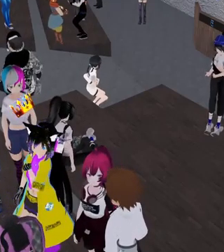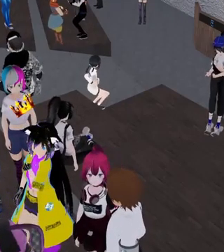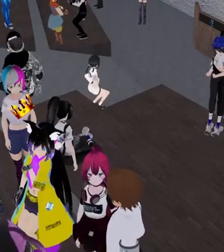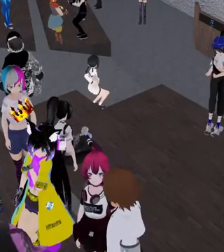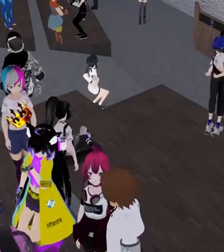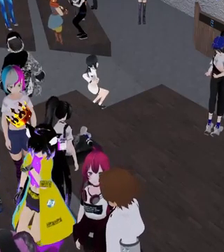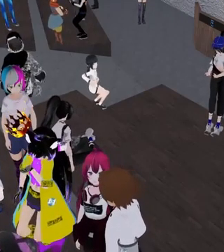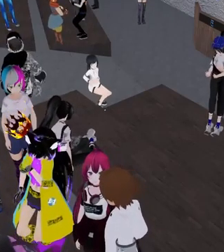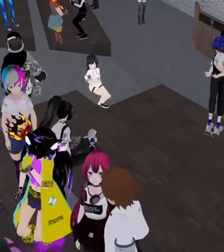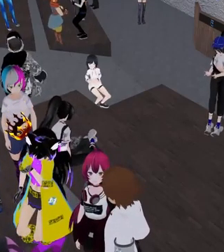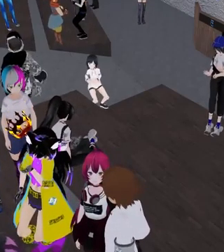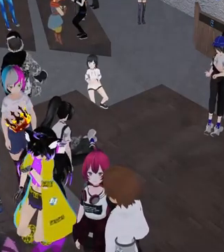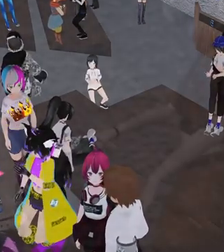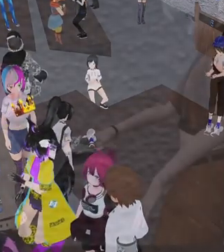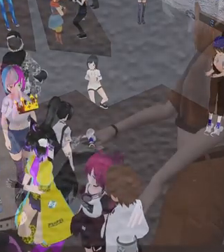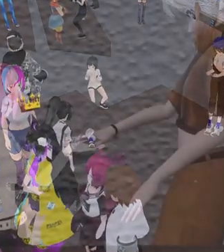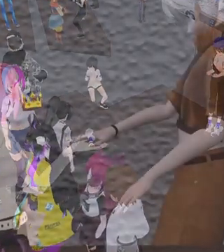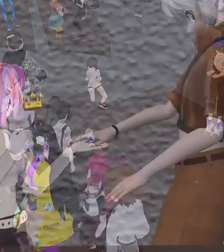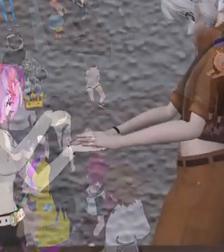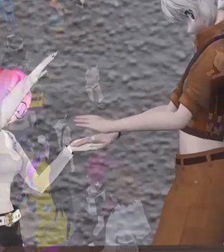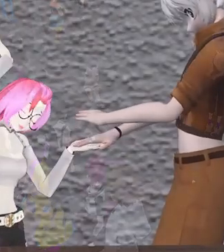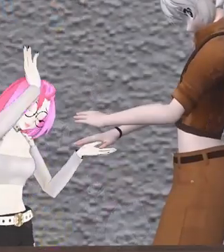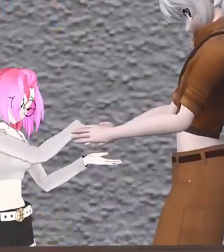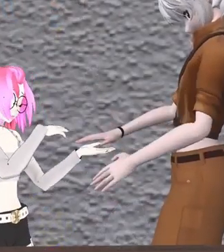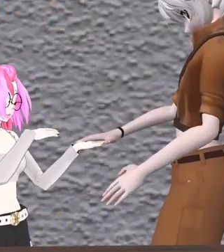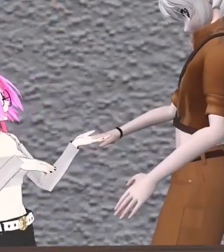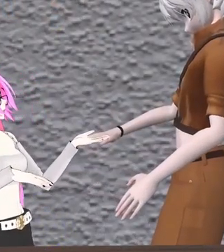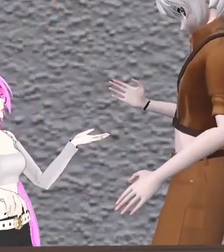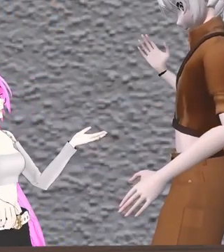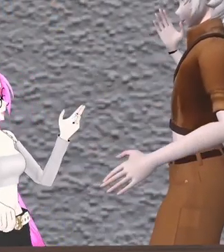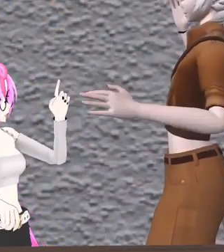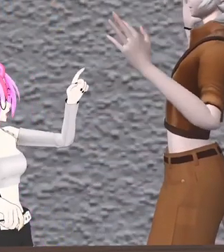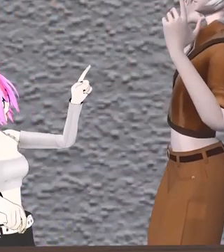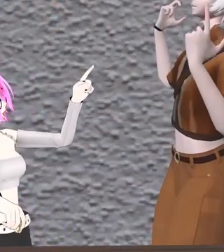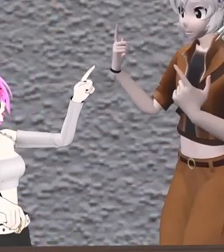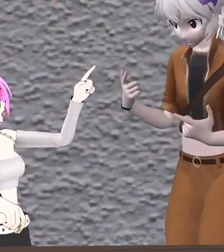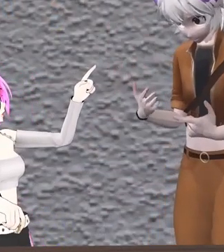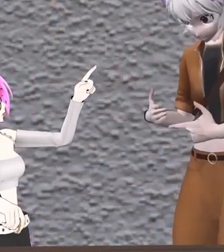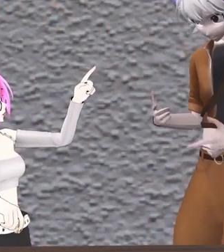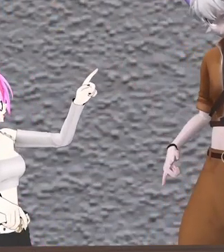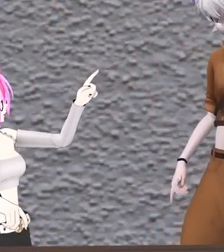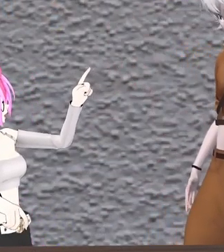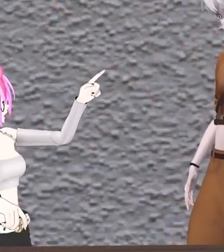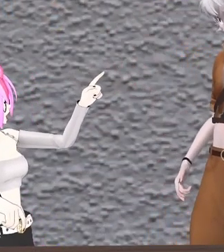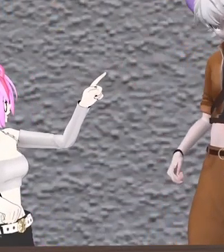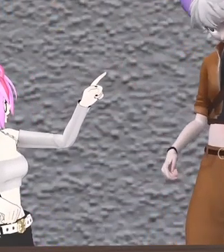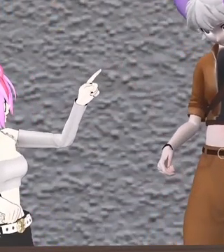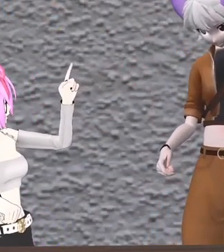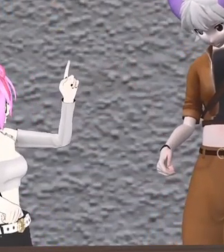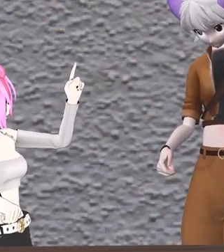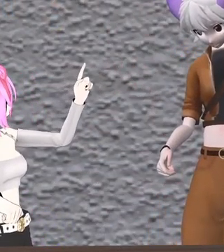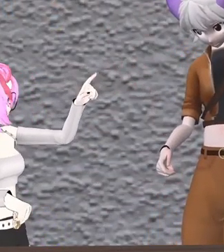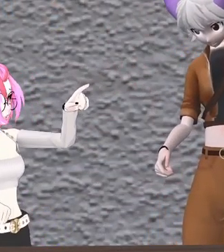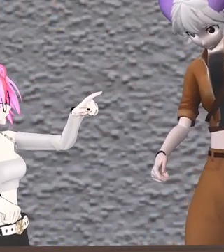Give me your hand. No, one hand. Pat, stop changing it to taco. Stop. Okay. Go sit in the